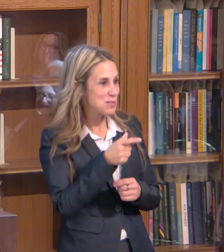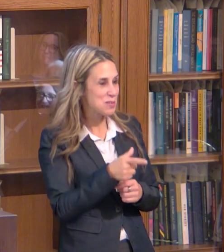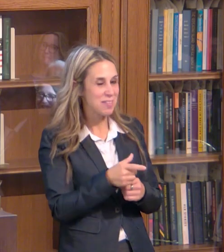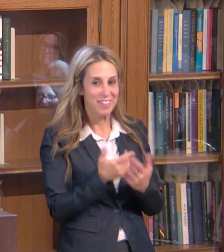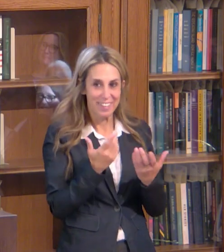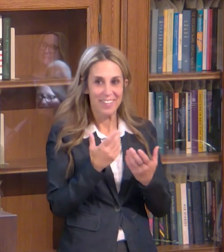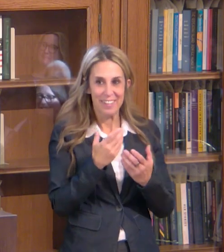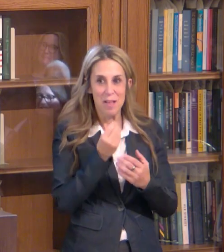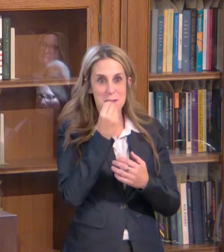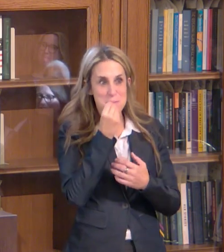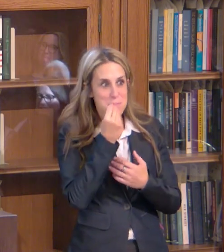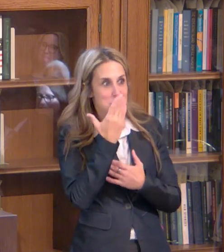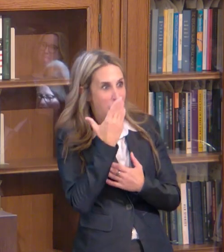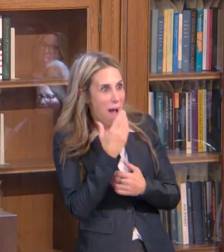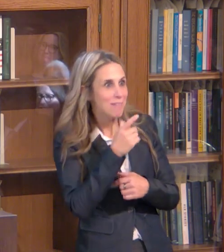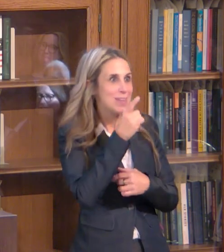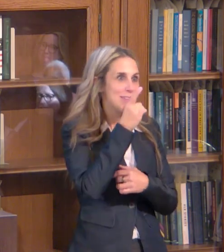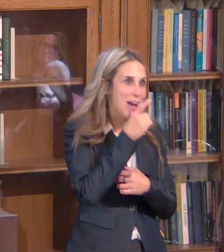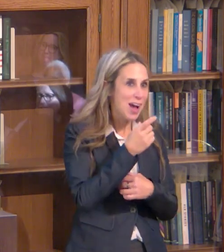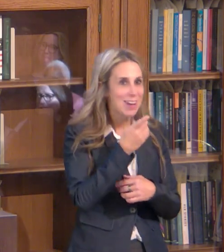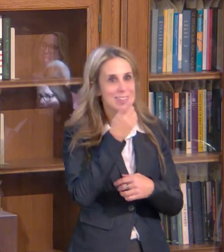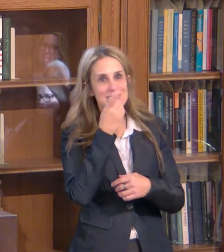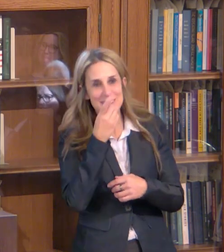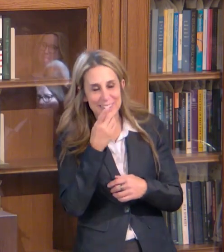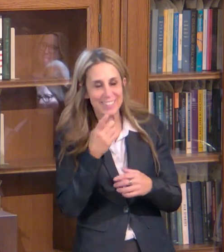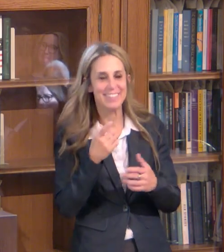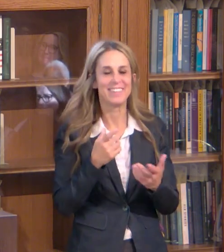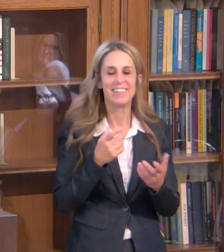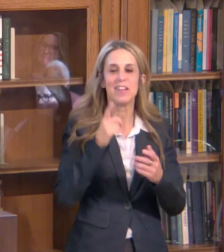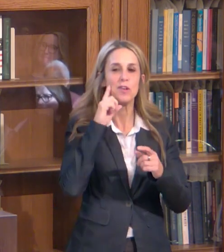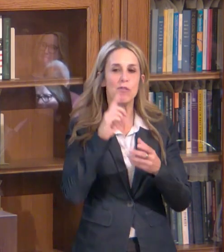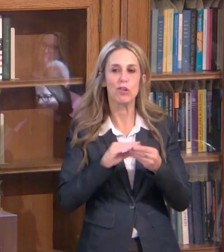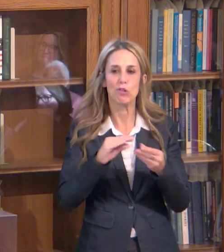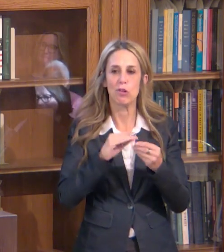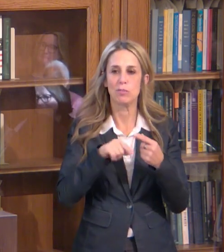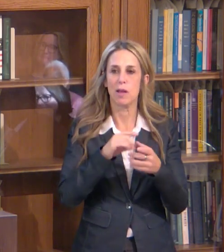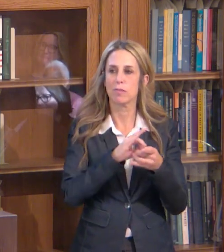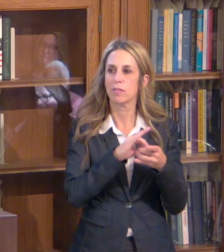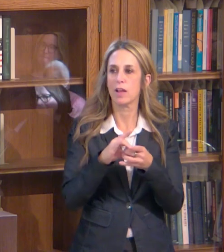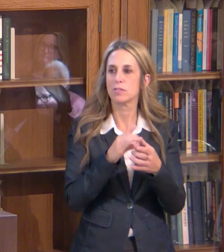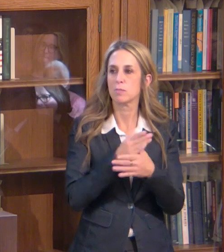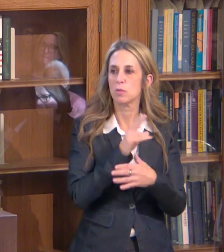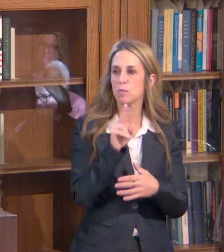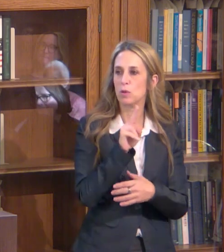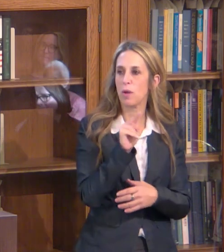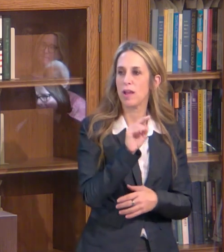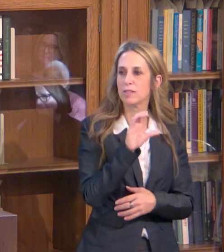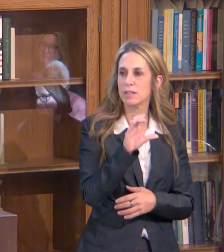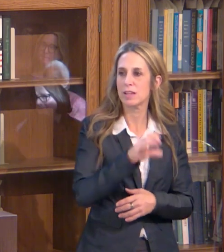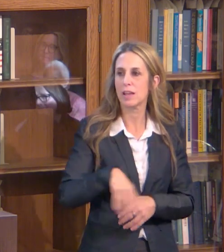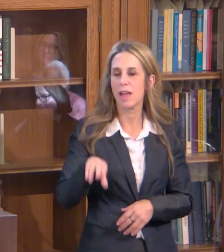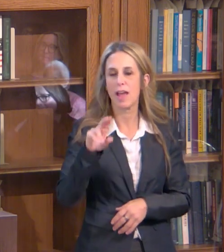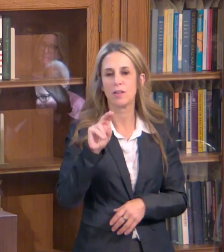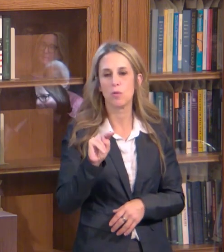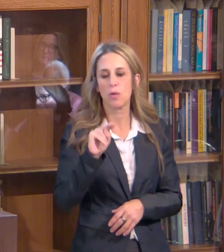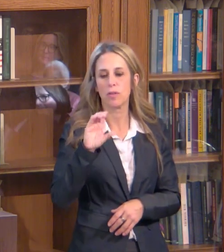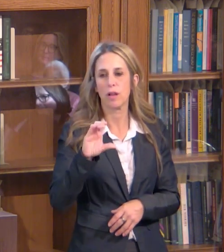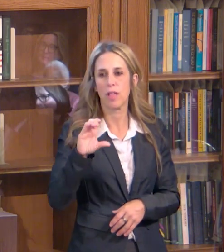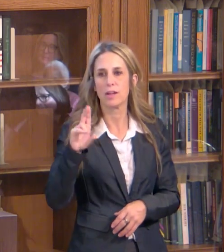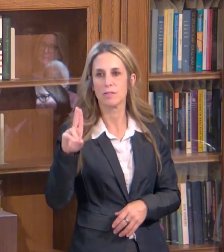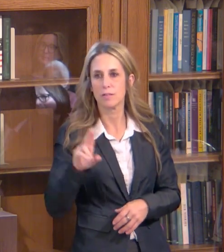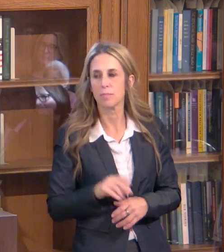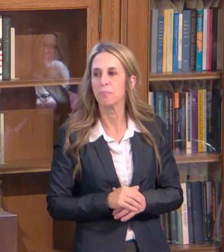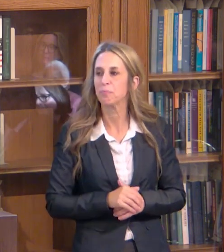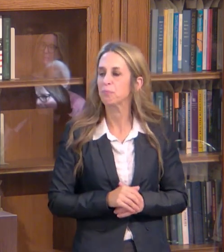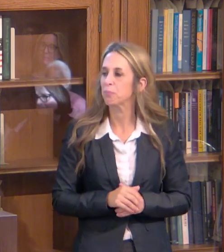audience you got with Professor uh Frank and you've heard stories about the relationship between UNCC and and North Carolina Central